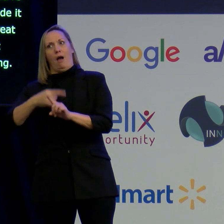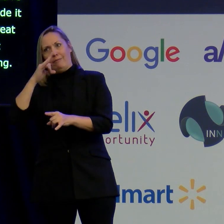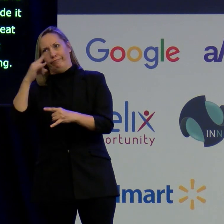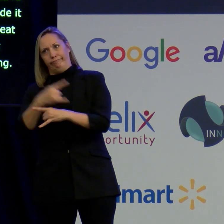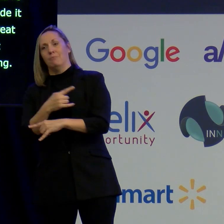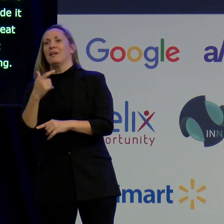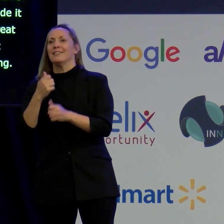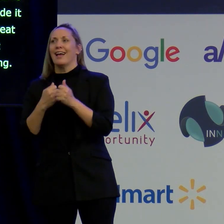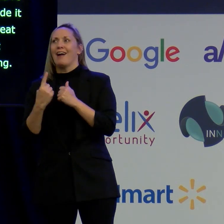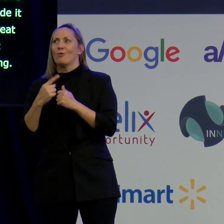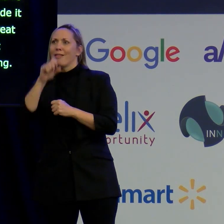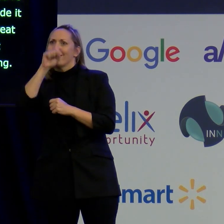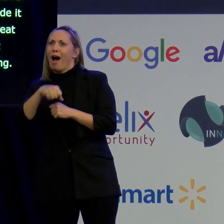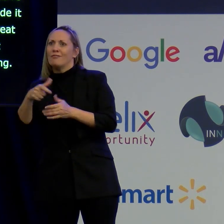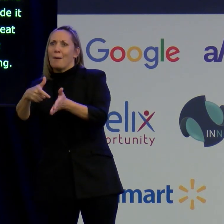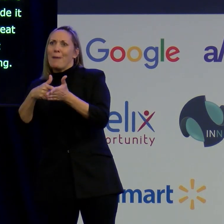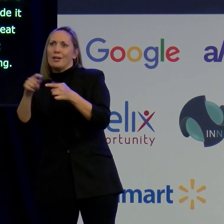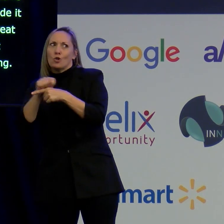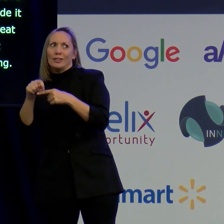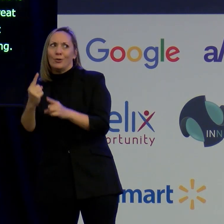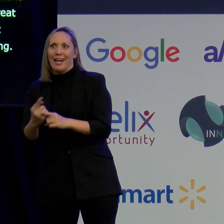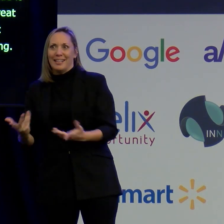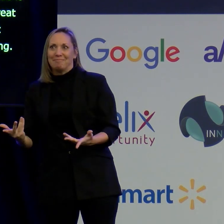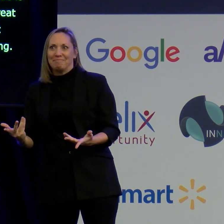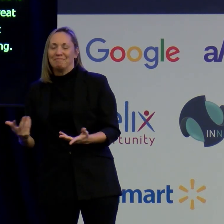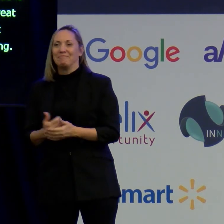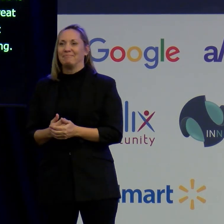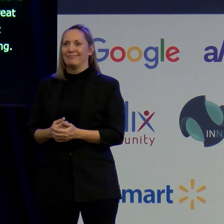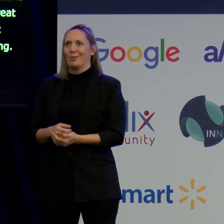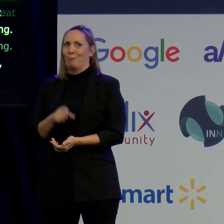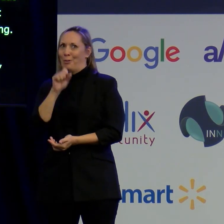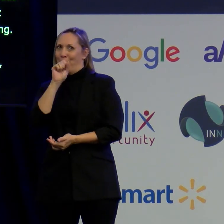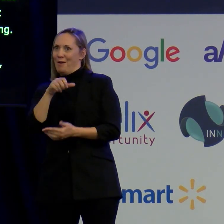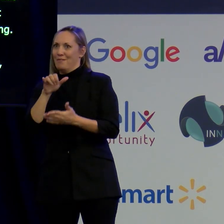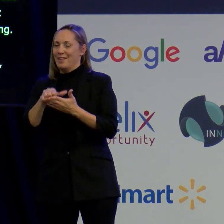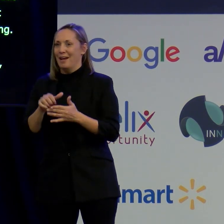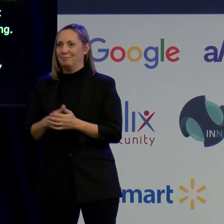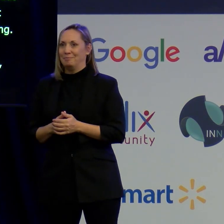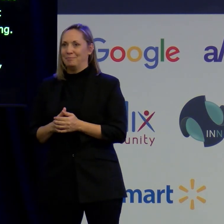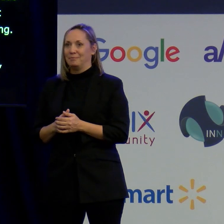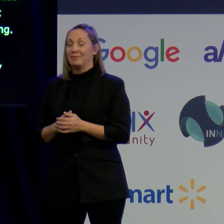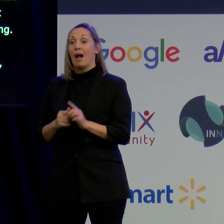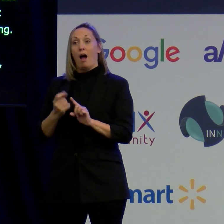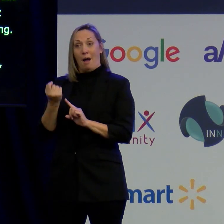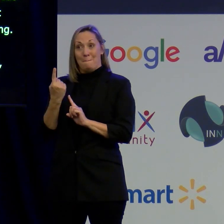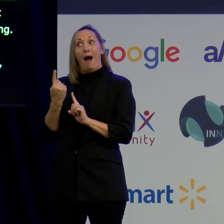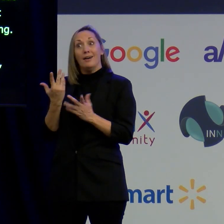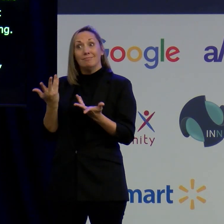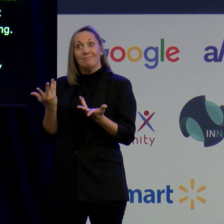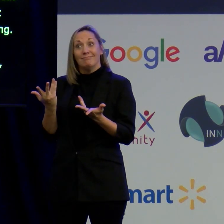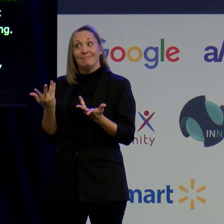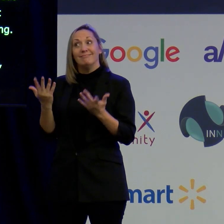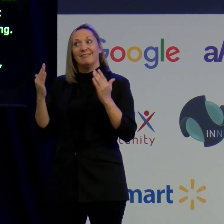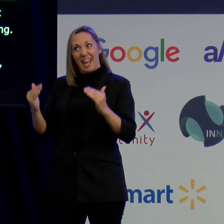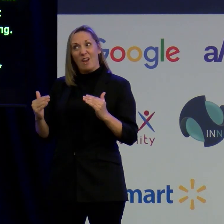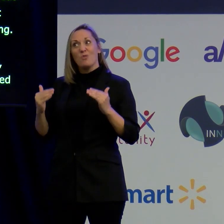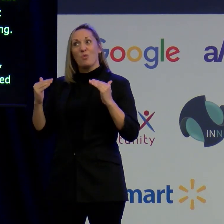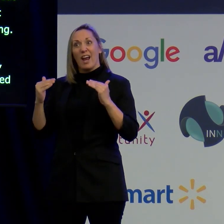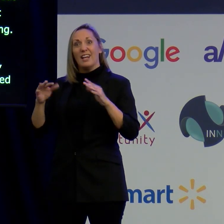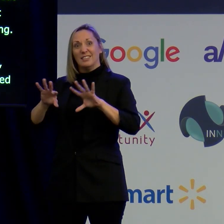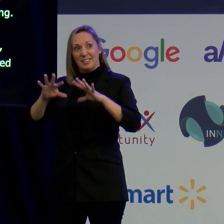Because everybody loves mandatory training, don't you? We love that. But it raised the collective